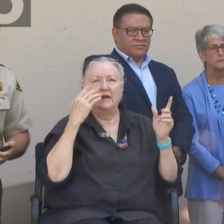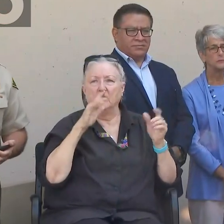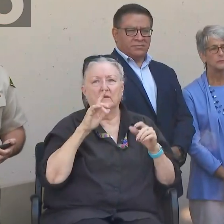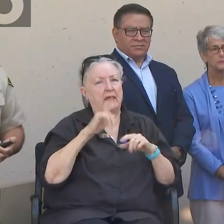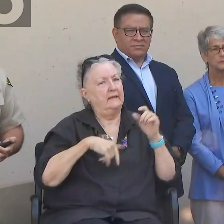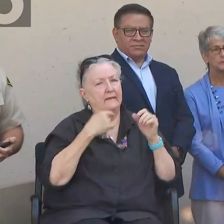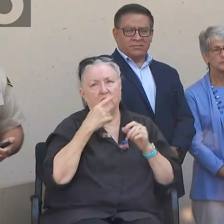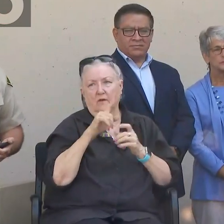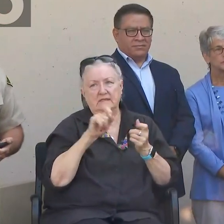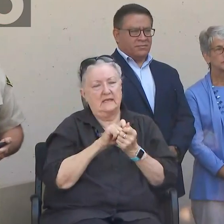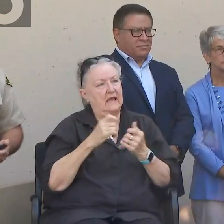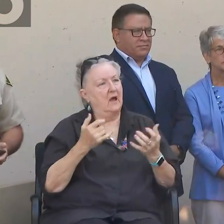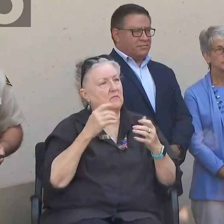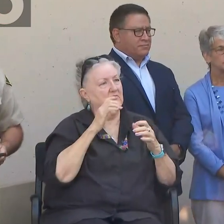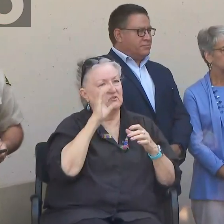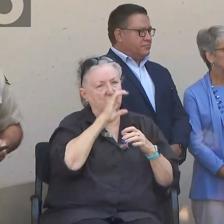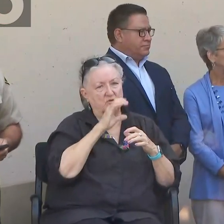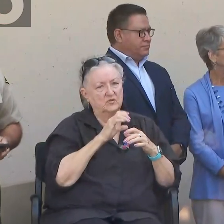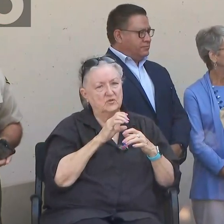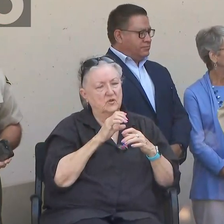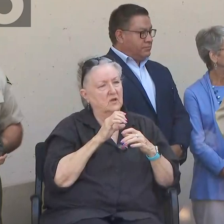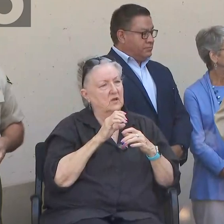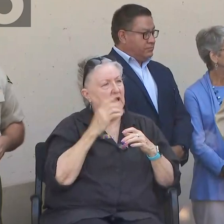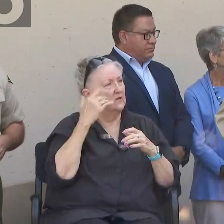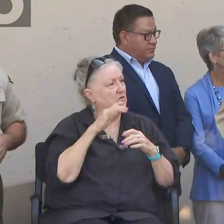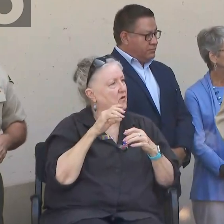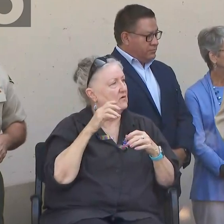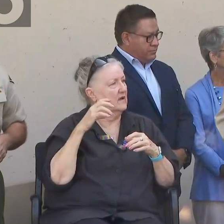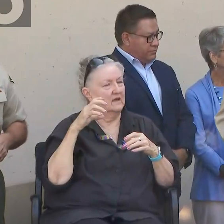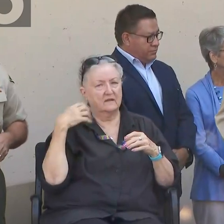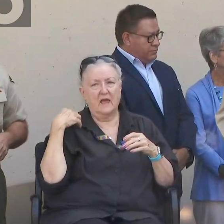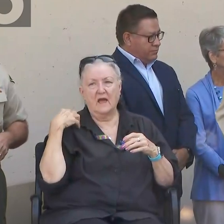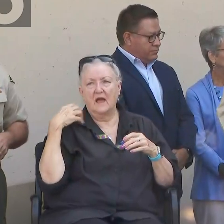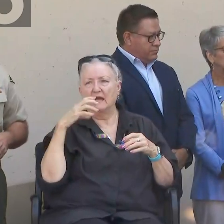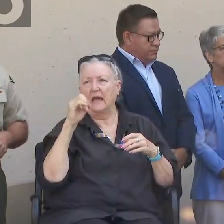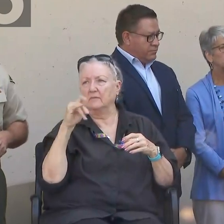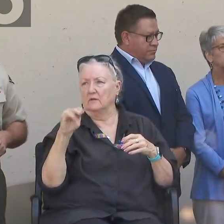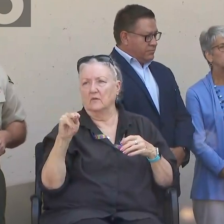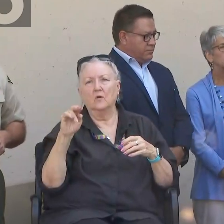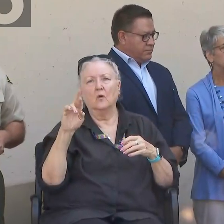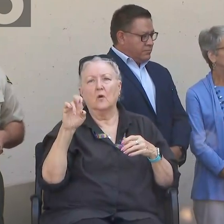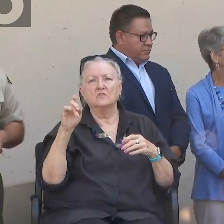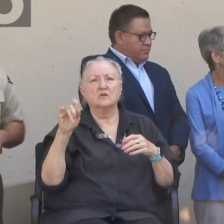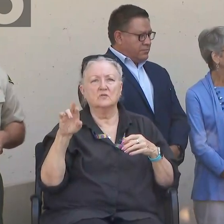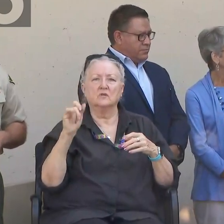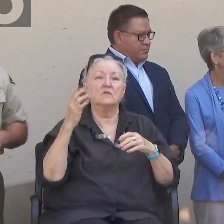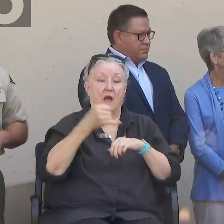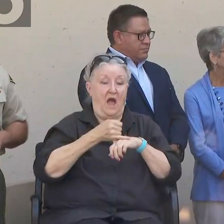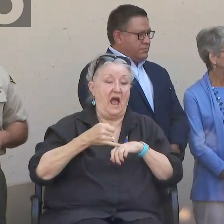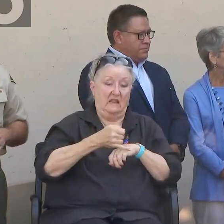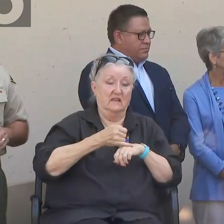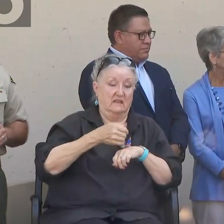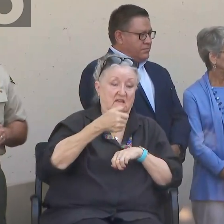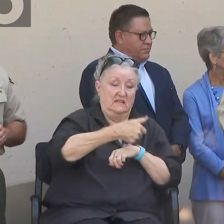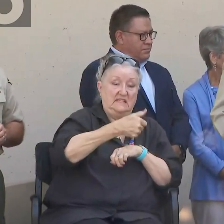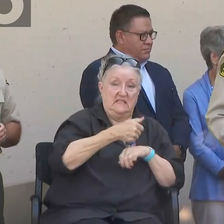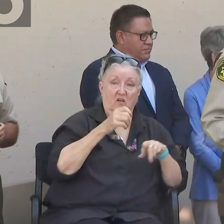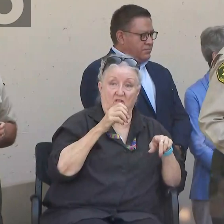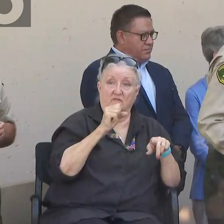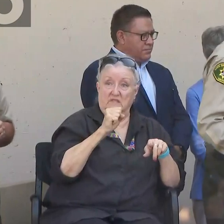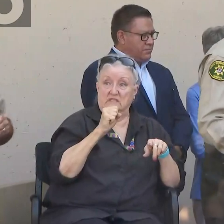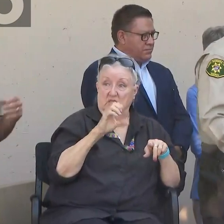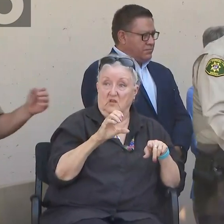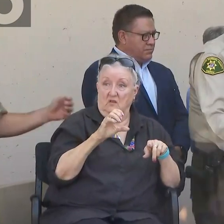how much has been searched, and I don't know if Captain Rochester can address that, but certainly the island itself, the coastline has been